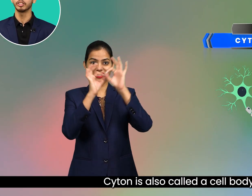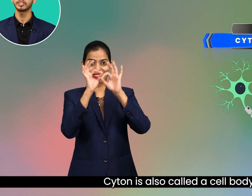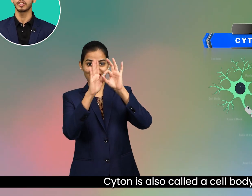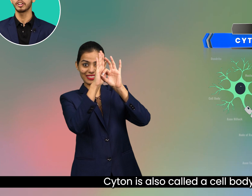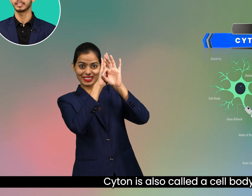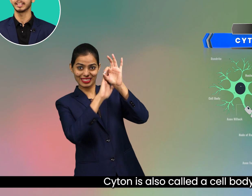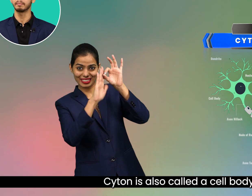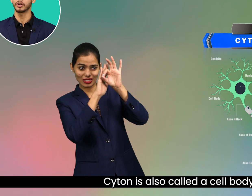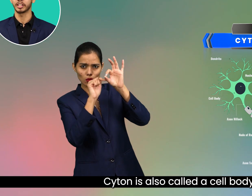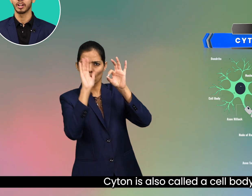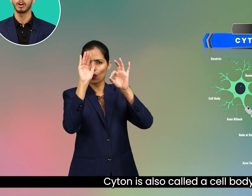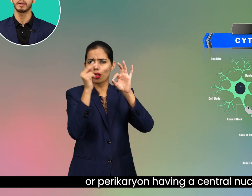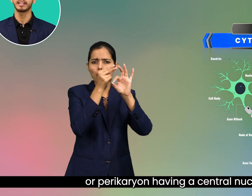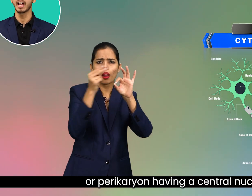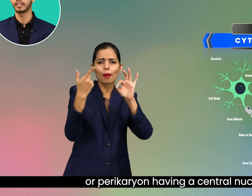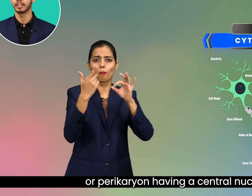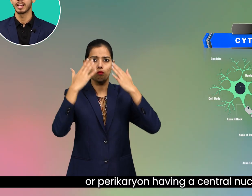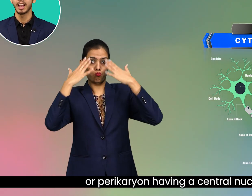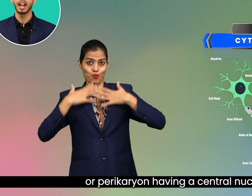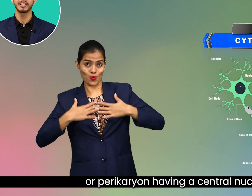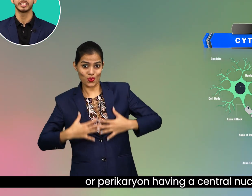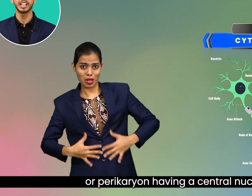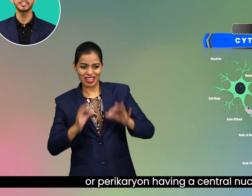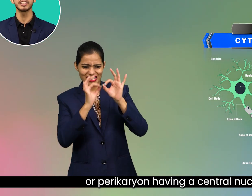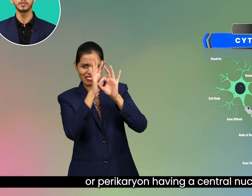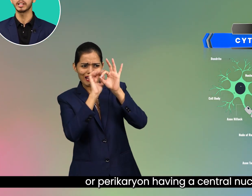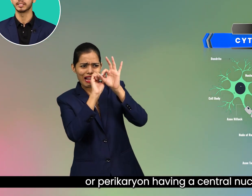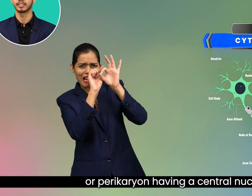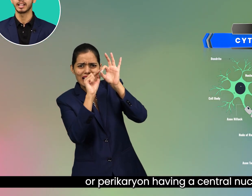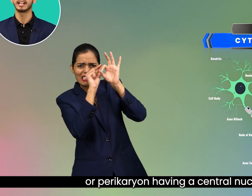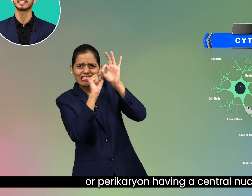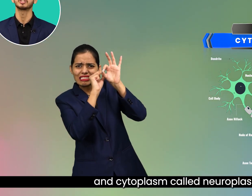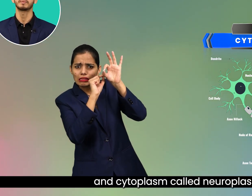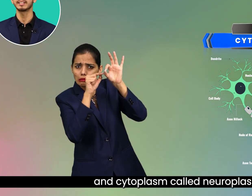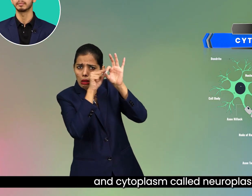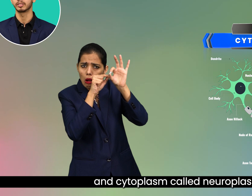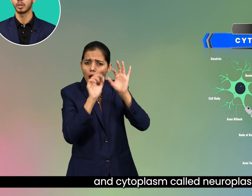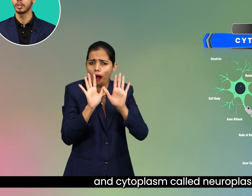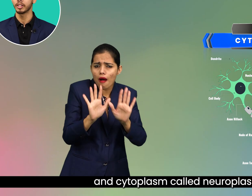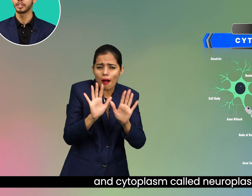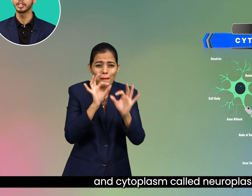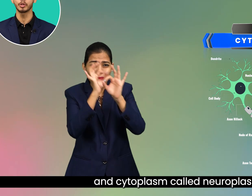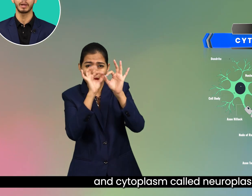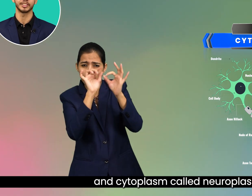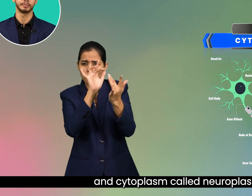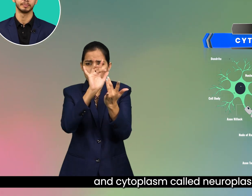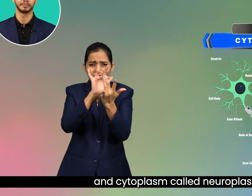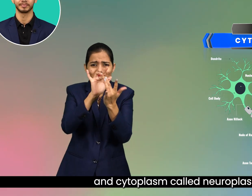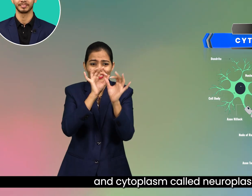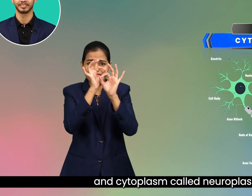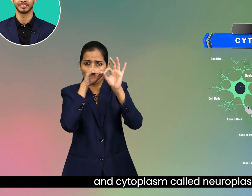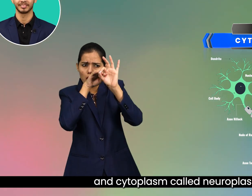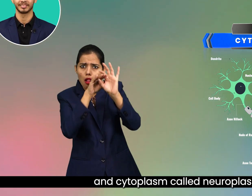Cyton is also called a cell body or perikaryon, having a central nucleus and cytoplasm called